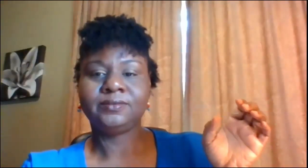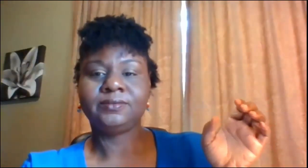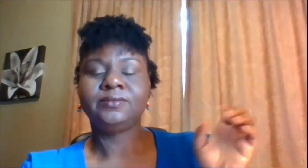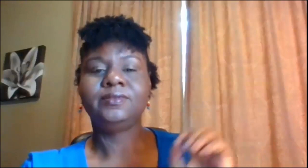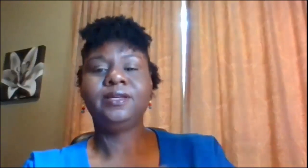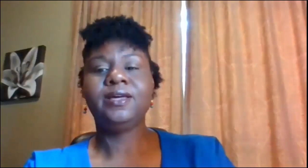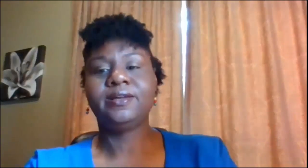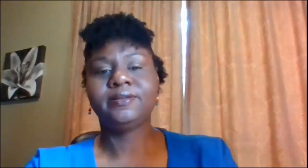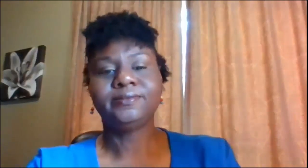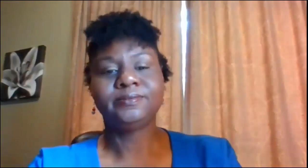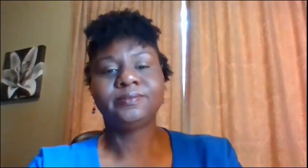okay